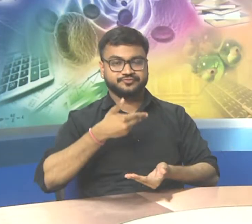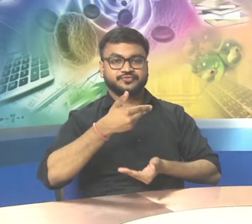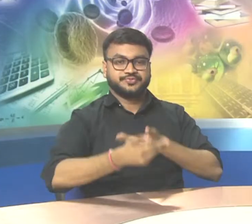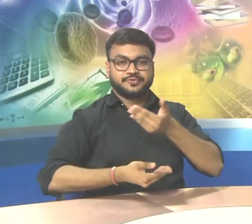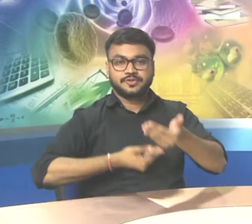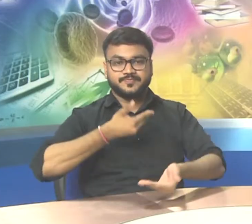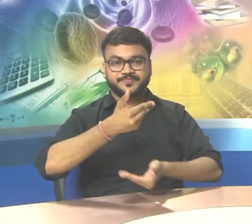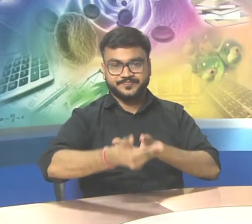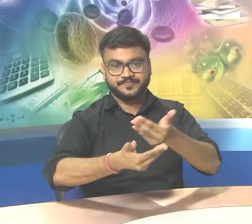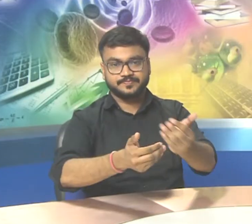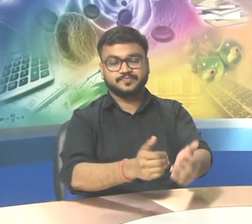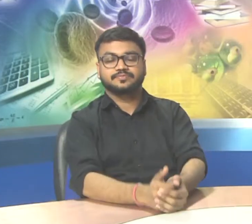Welcome back to our classes.